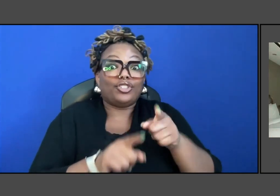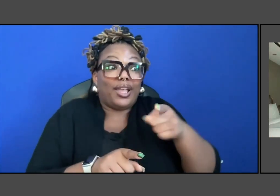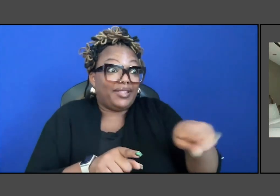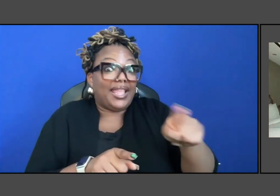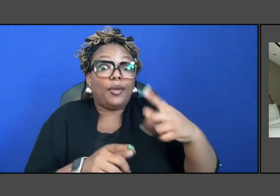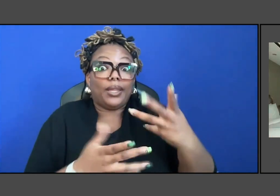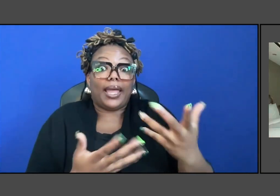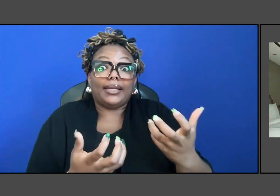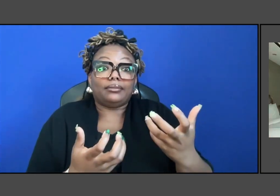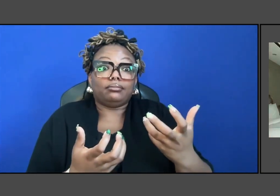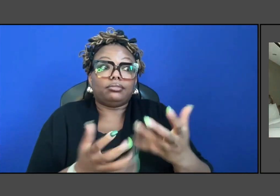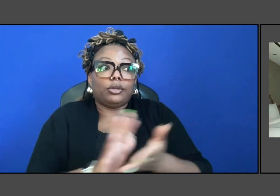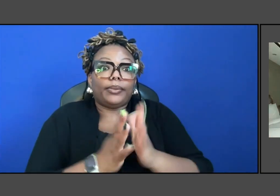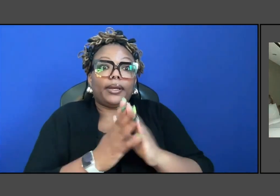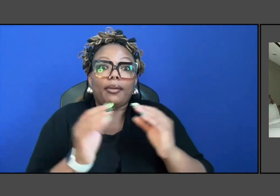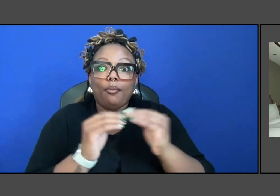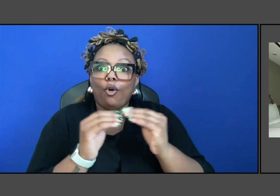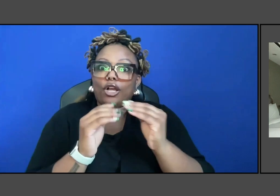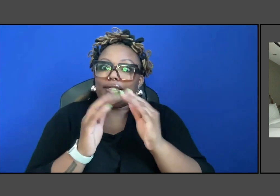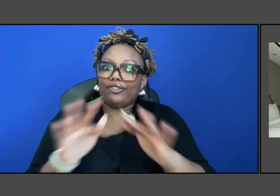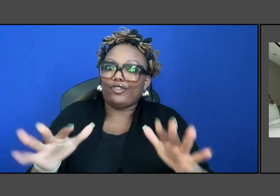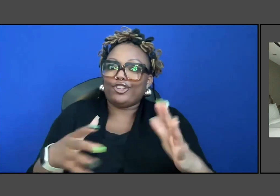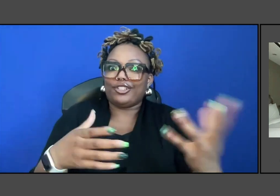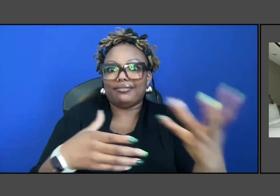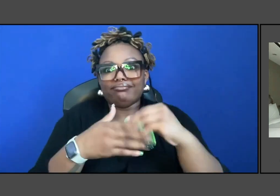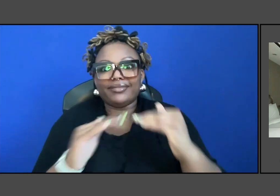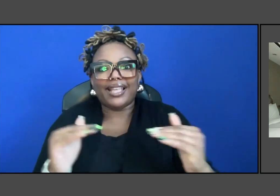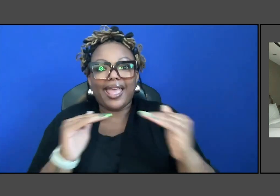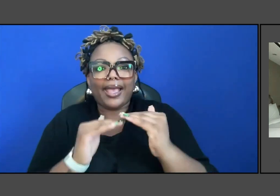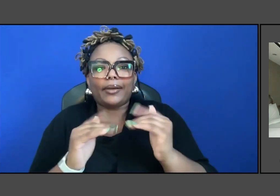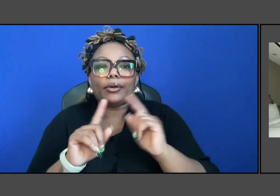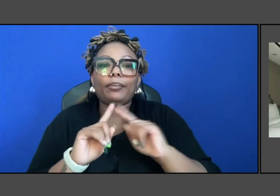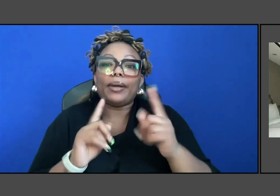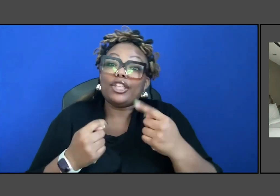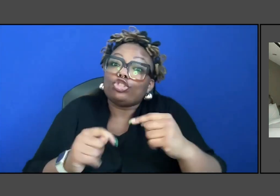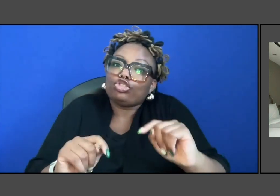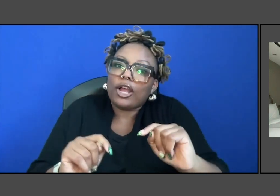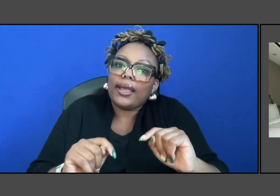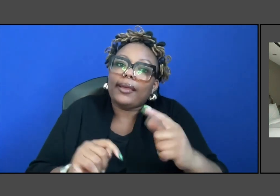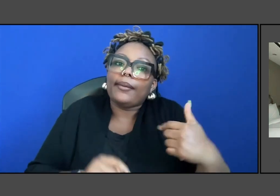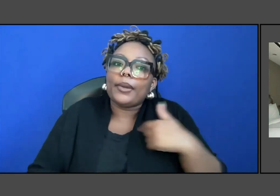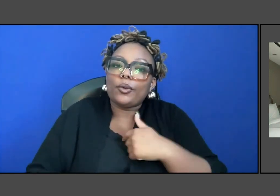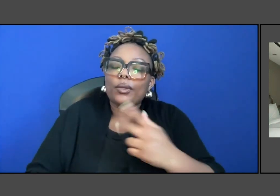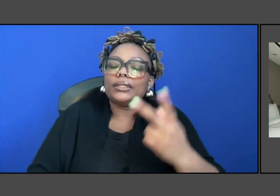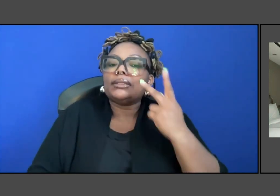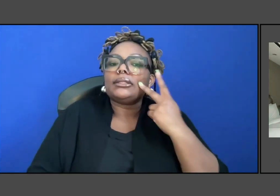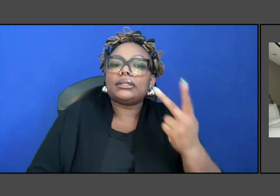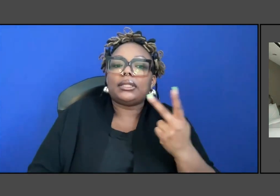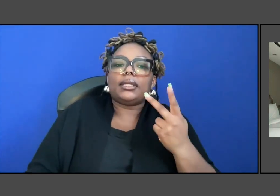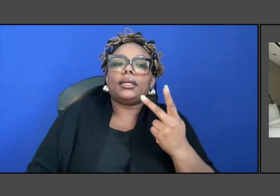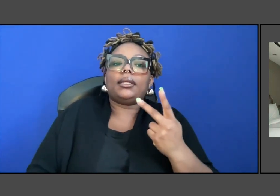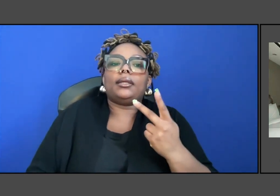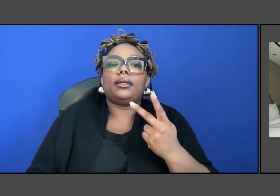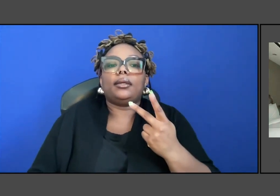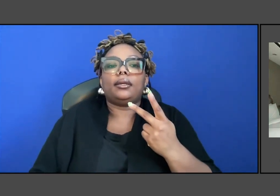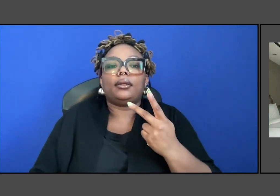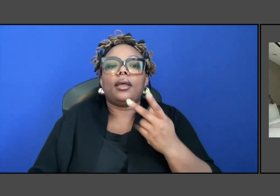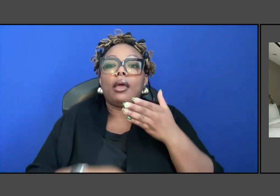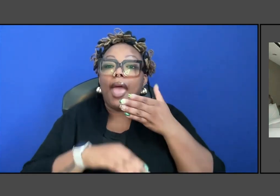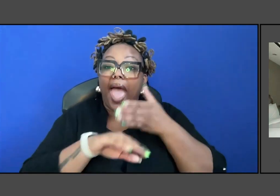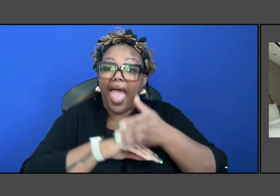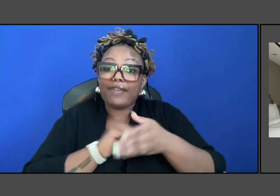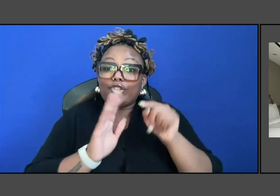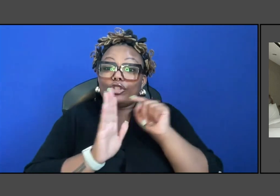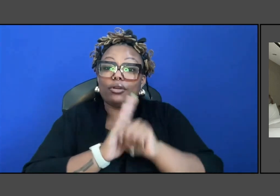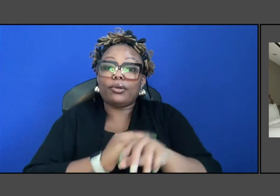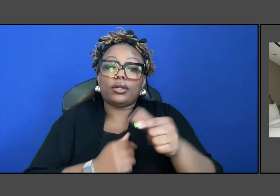they are trying. Yeah. But especially now, where we've seen post the murder of George Floyd and the